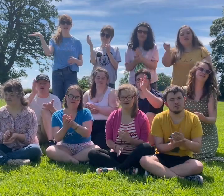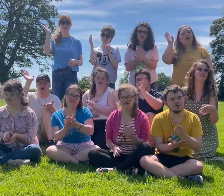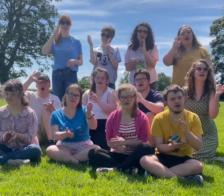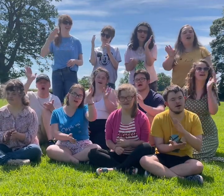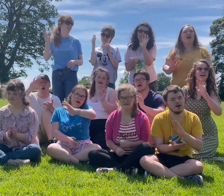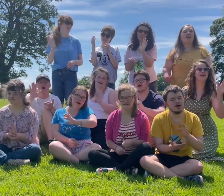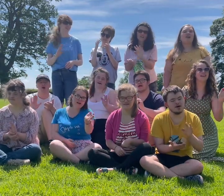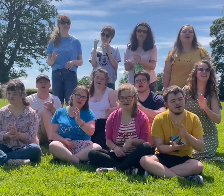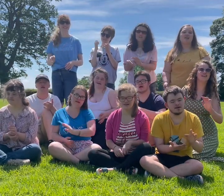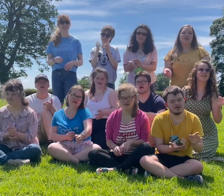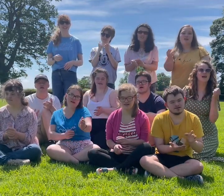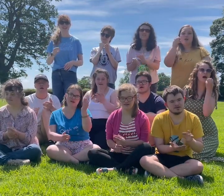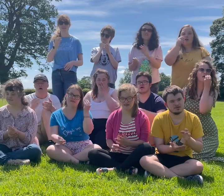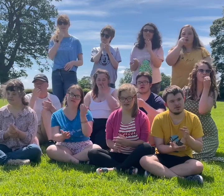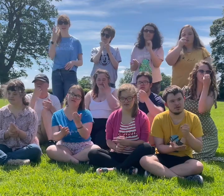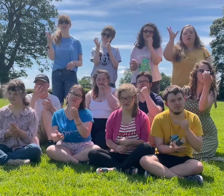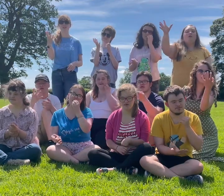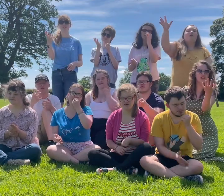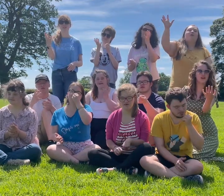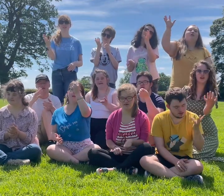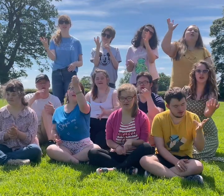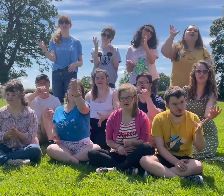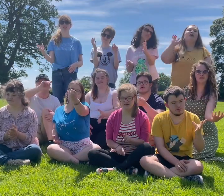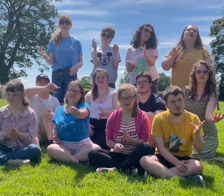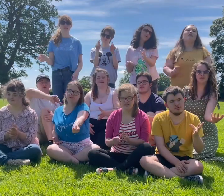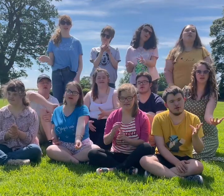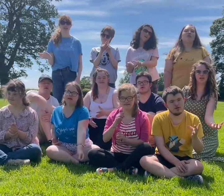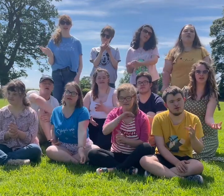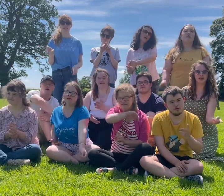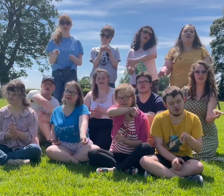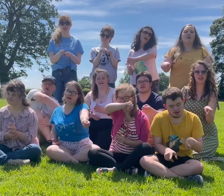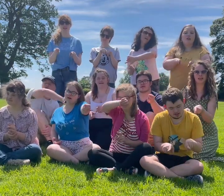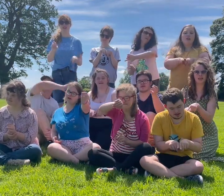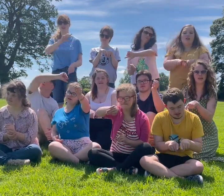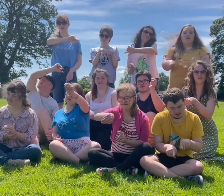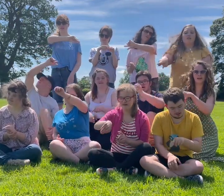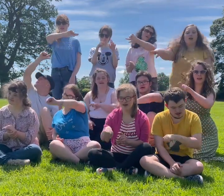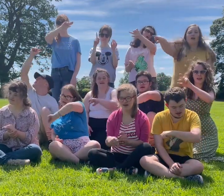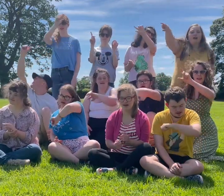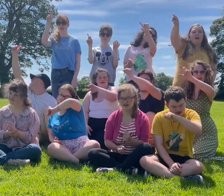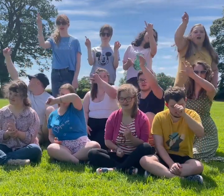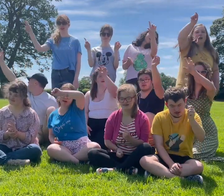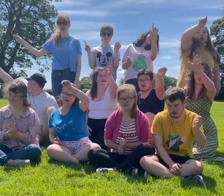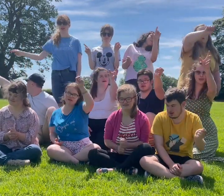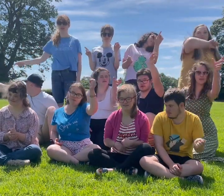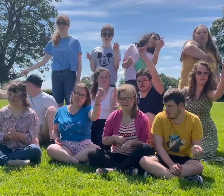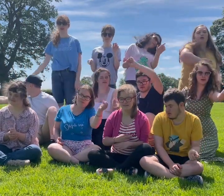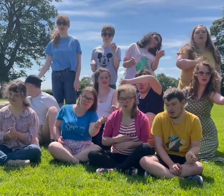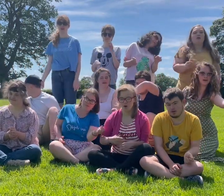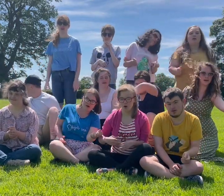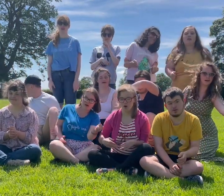colors Are beautiful beautiful Like a rainbow